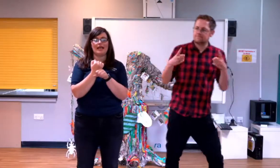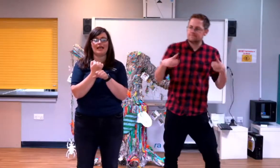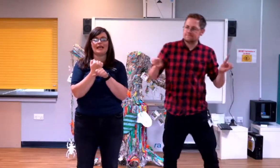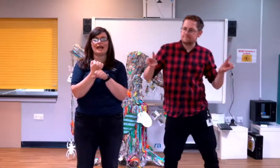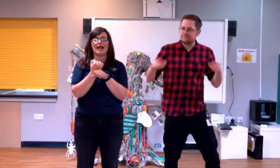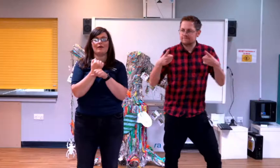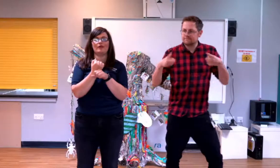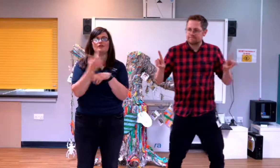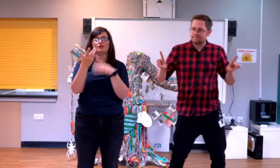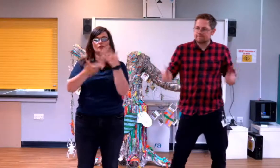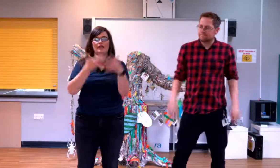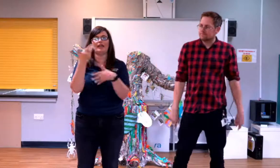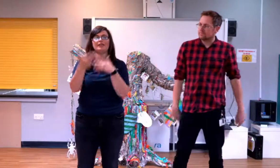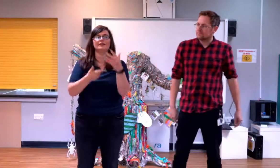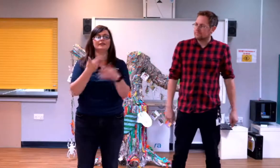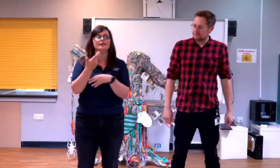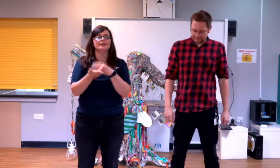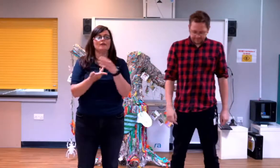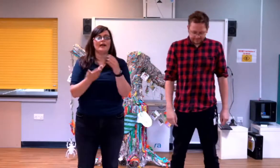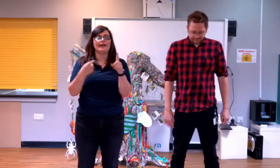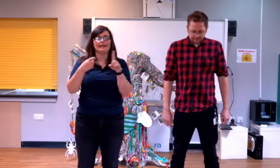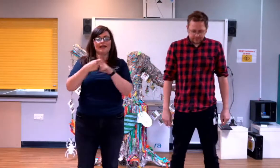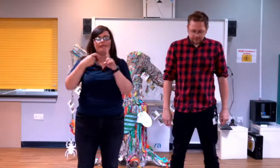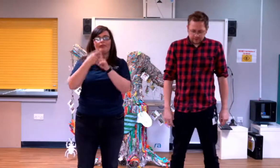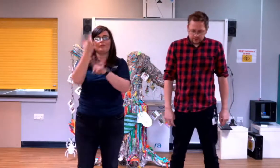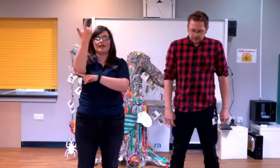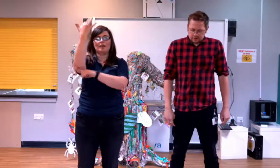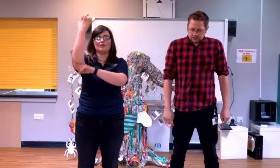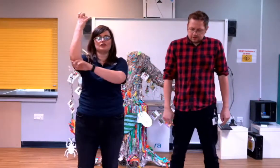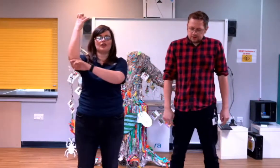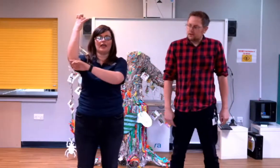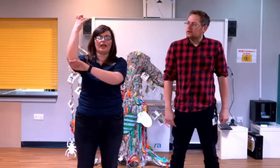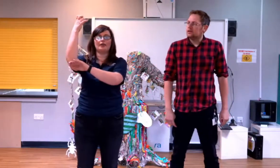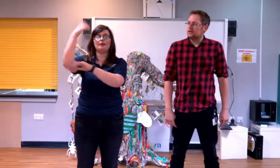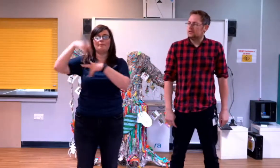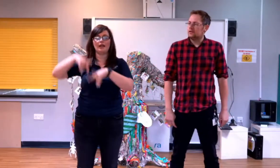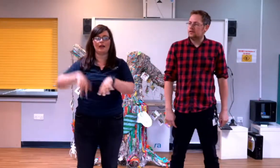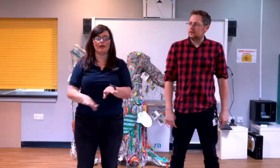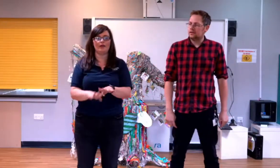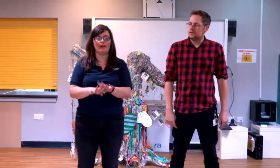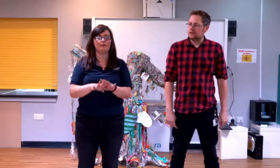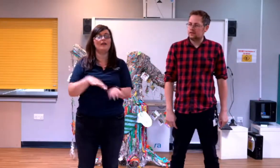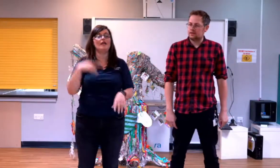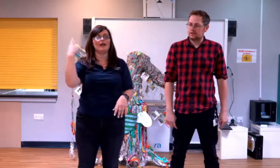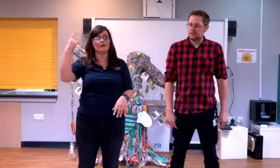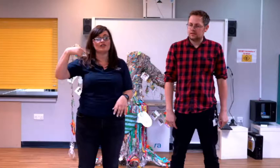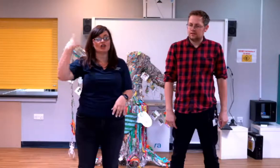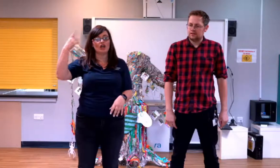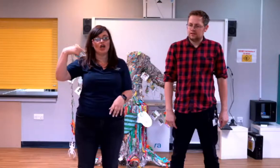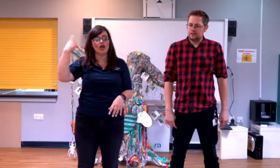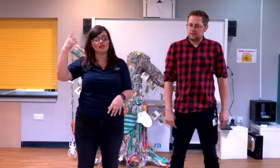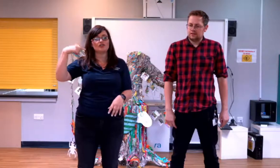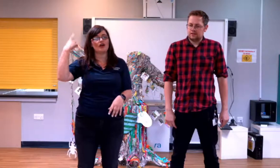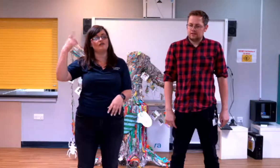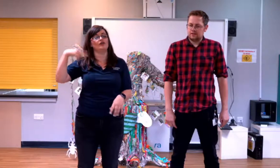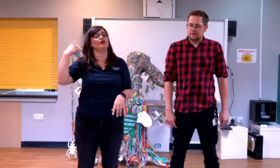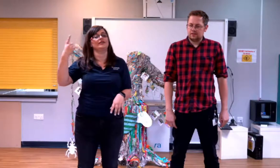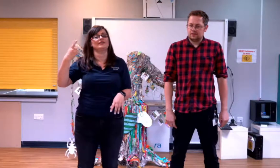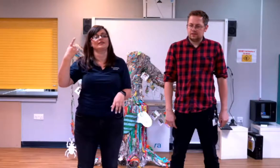in our story, when Kevin was up the tree, below him, there was lots of noise.